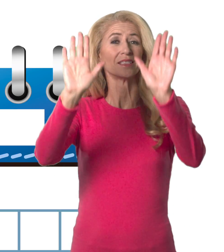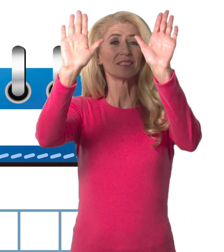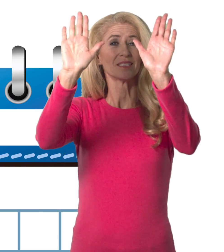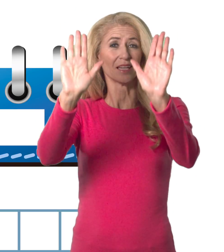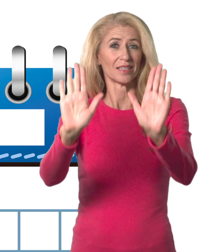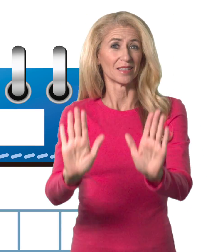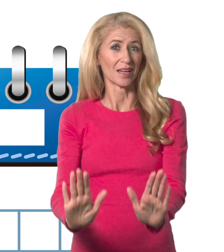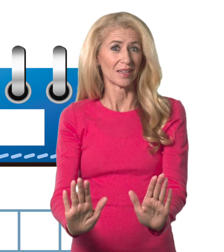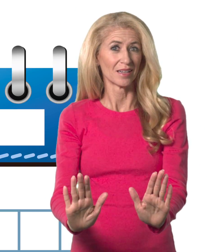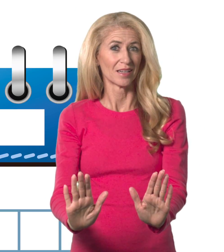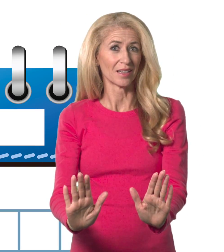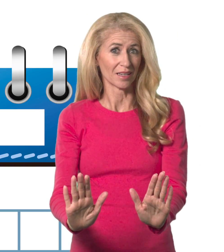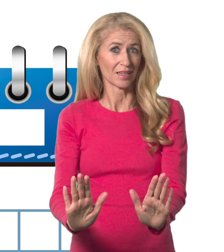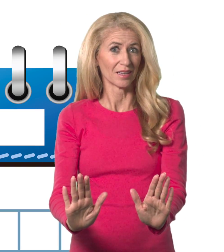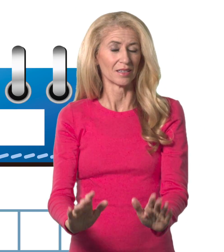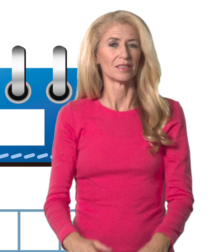every Sunday.